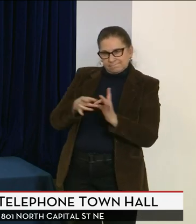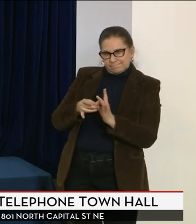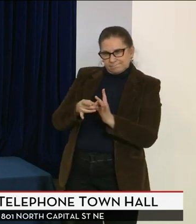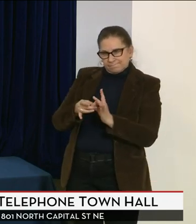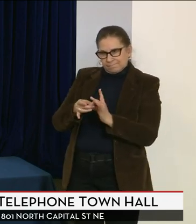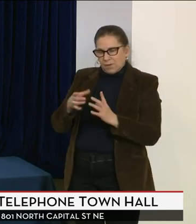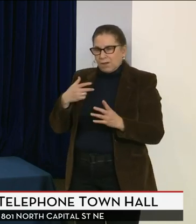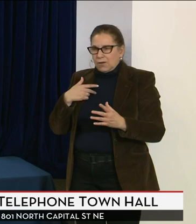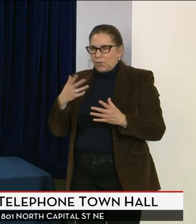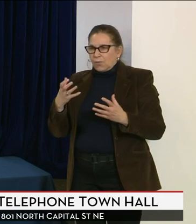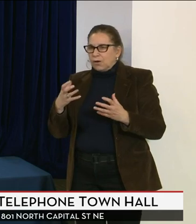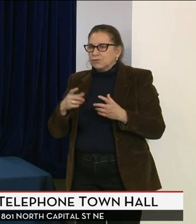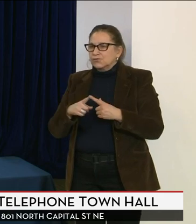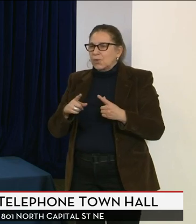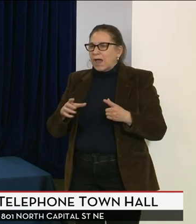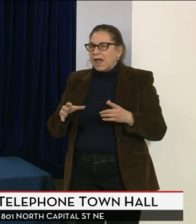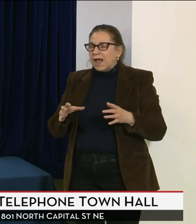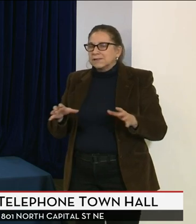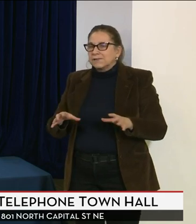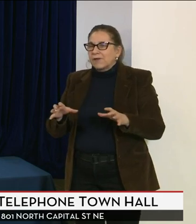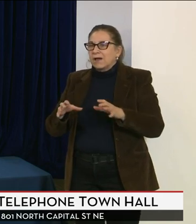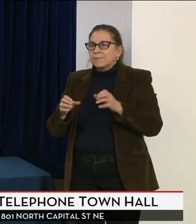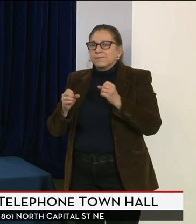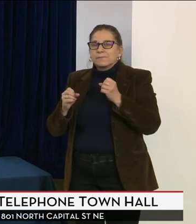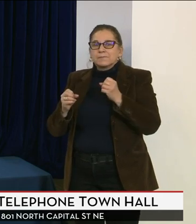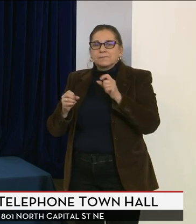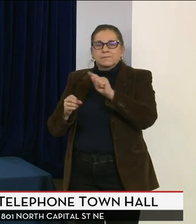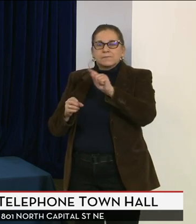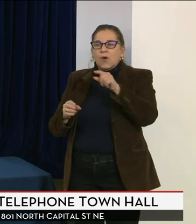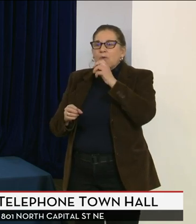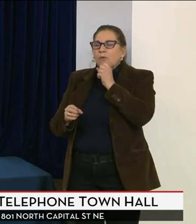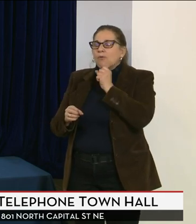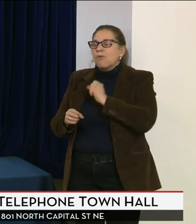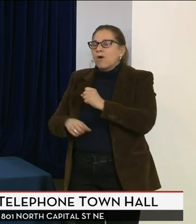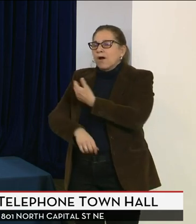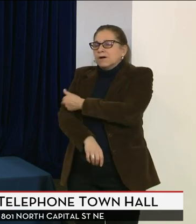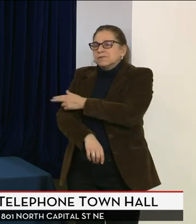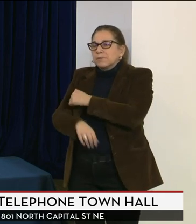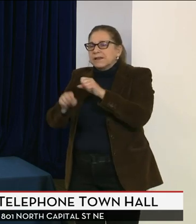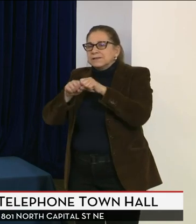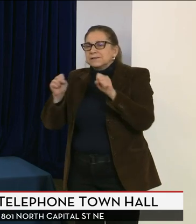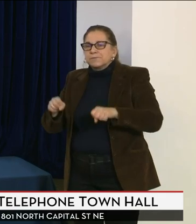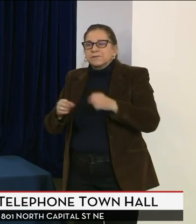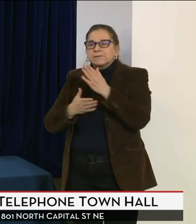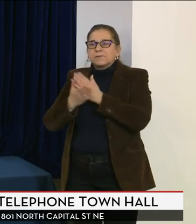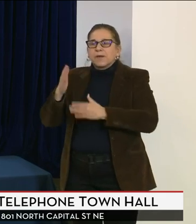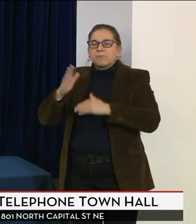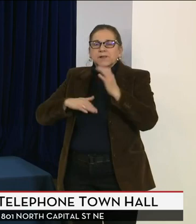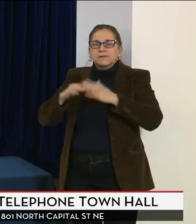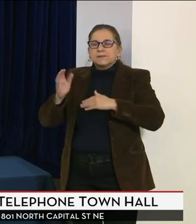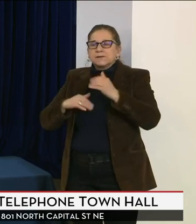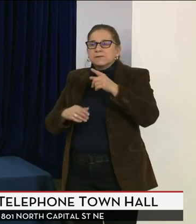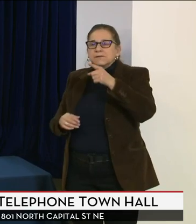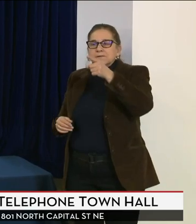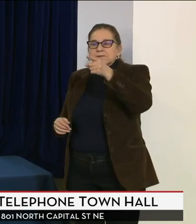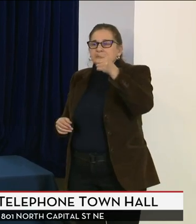health systems in the community, or even repurpose other institutions to be able to meet medical surge.